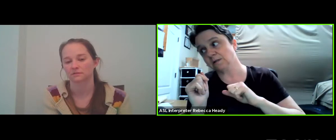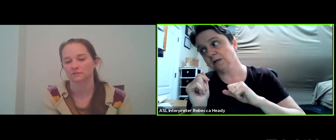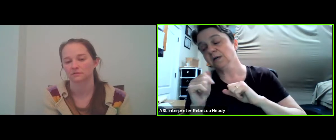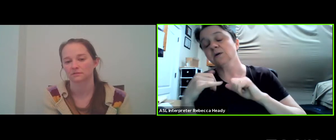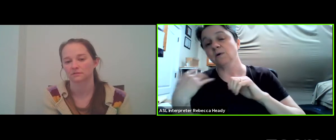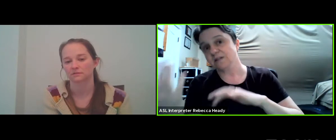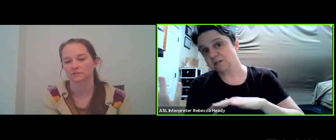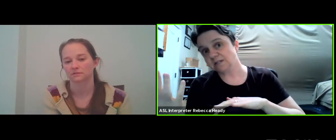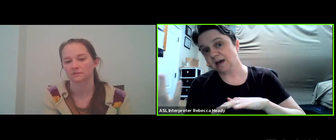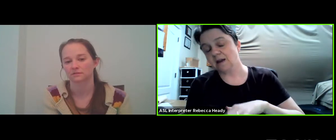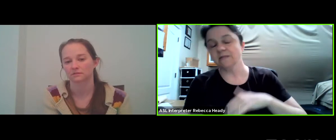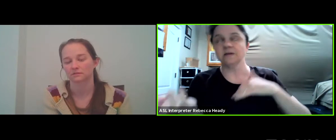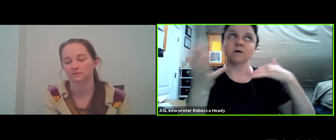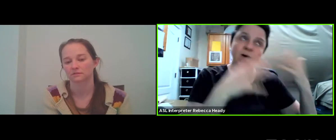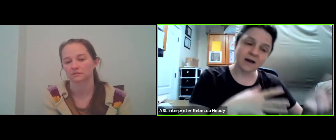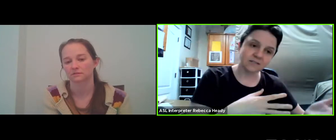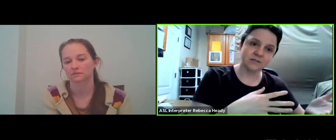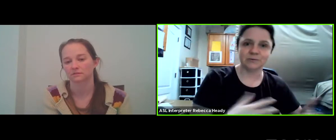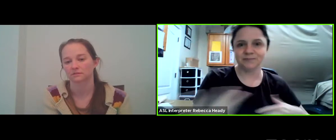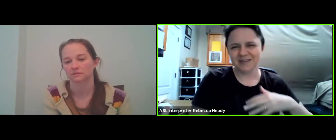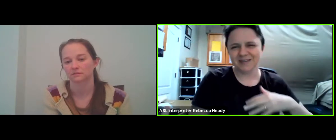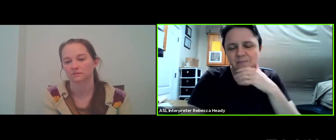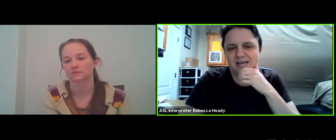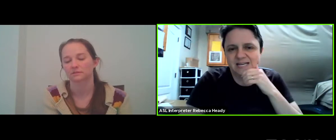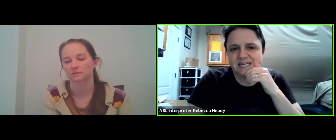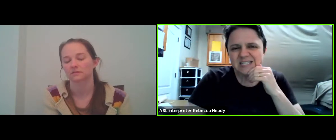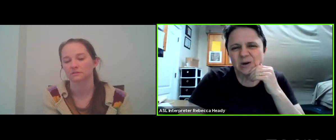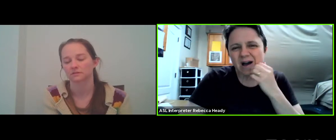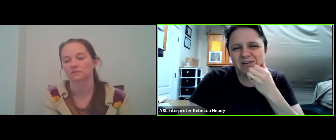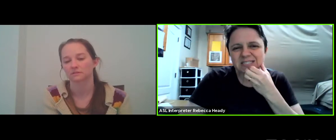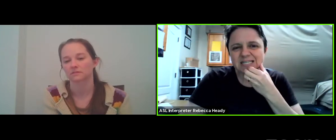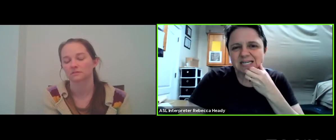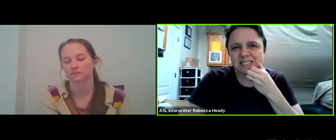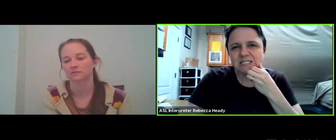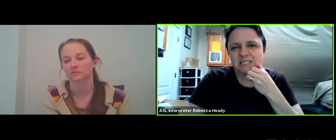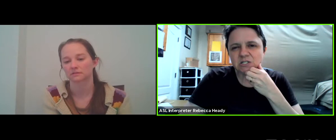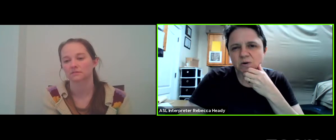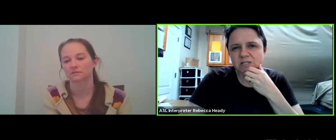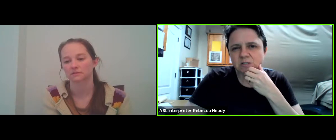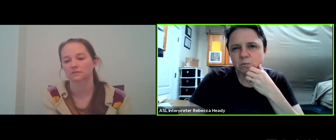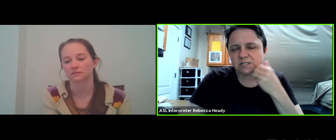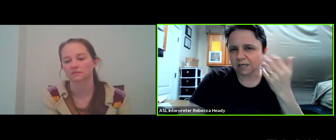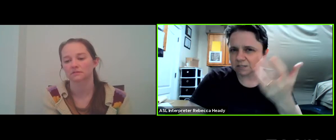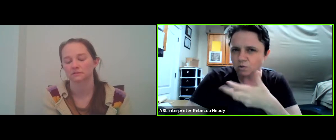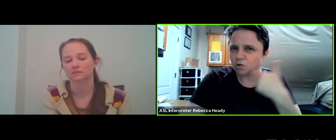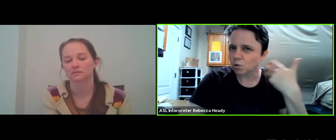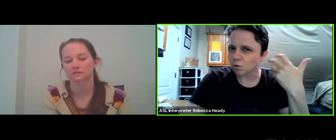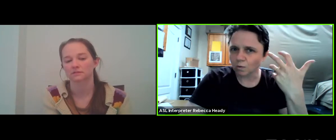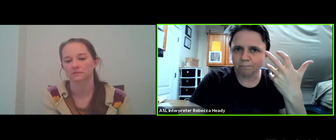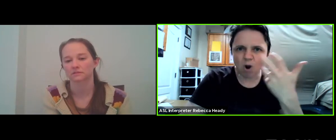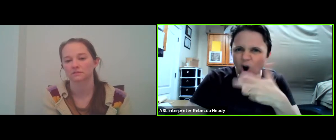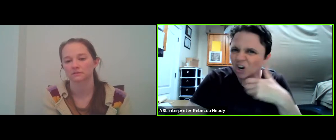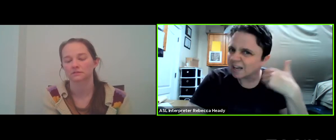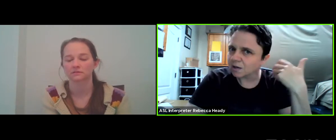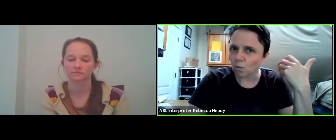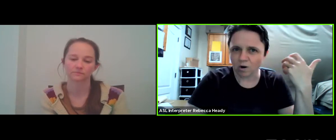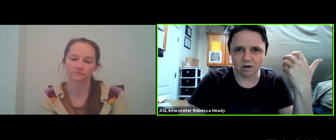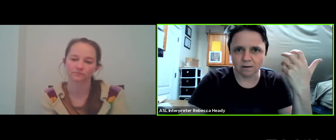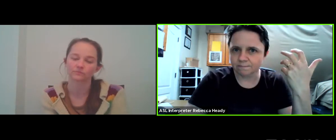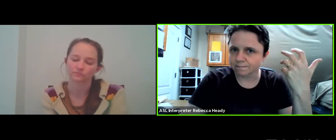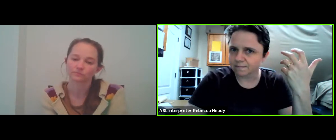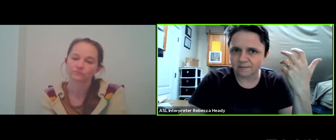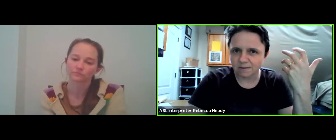hearing person what they just said and then you go back to, so obviously in situations where it's like a social